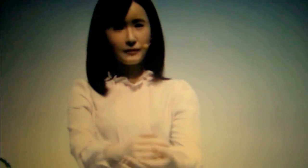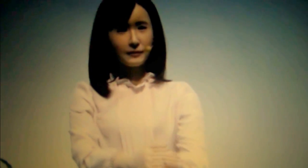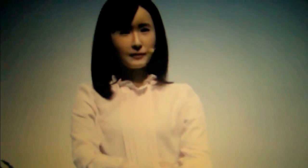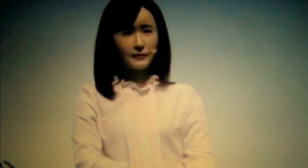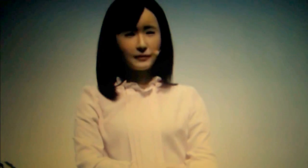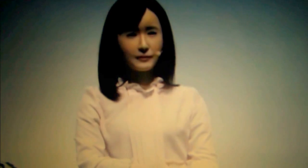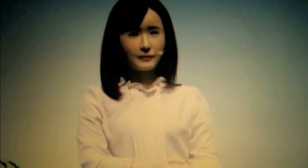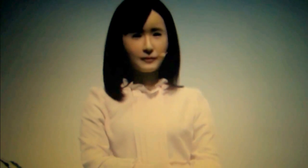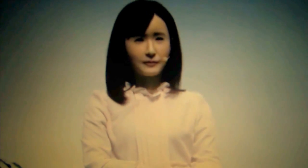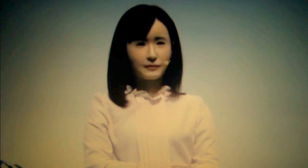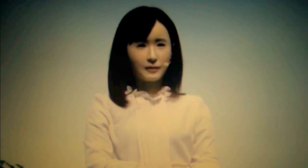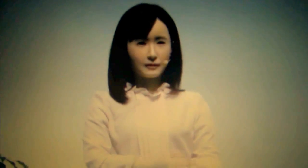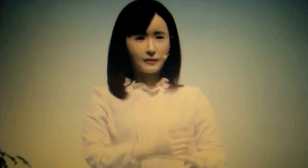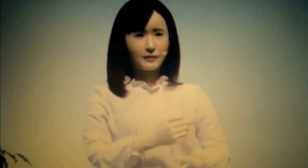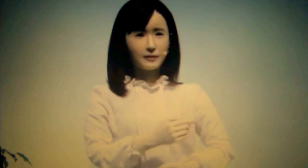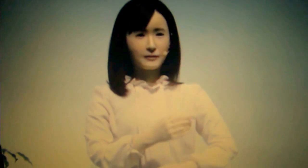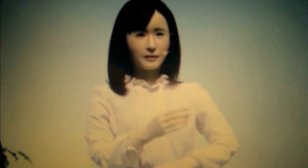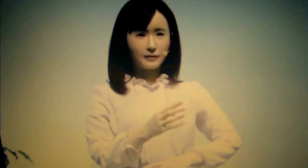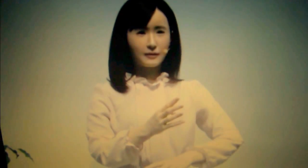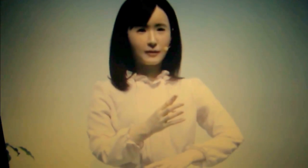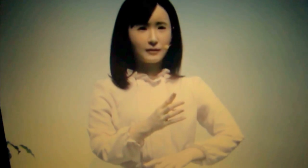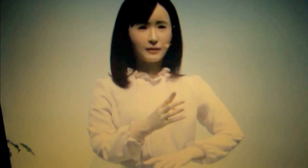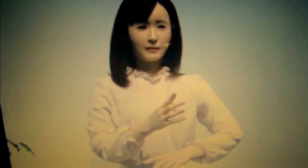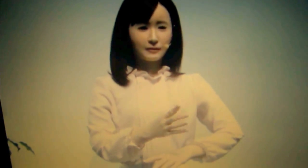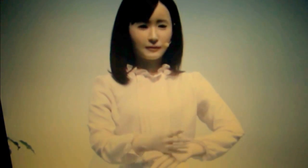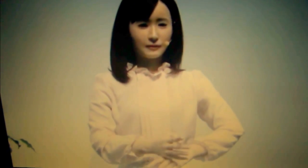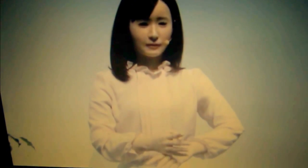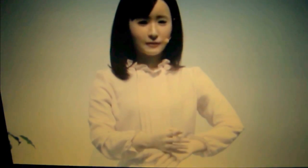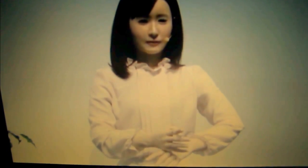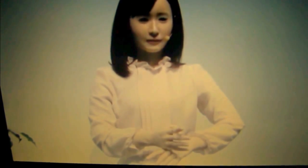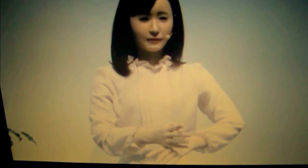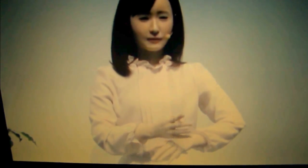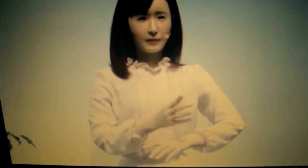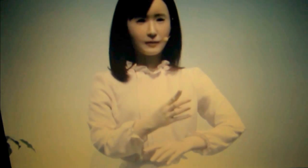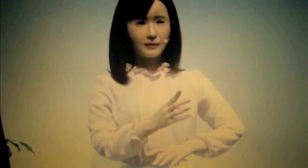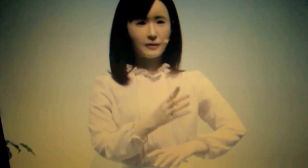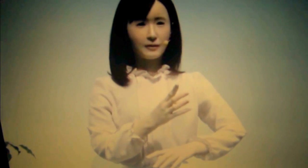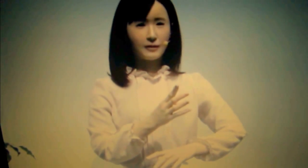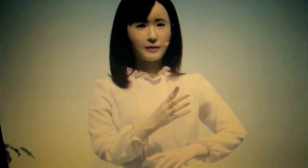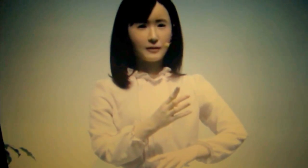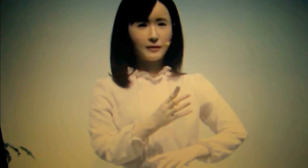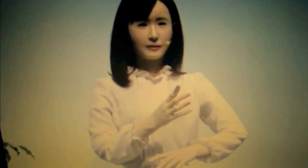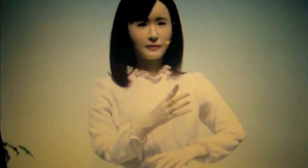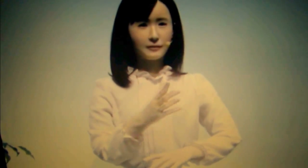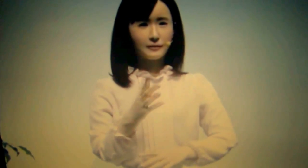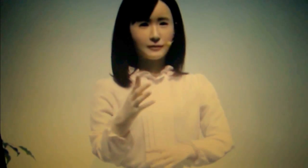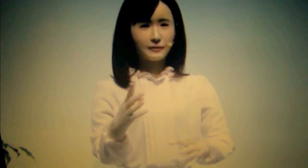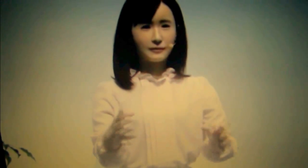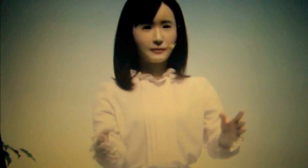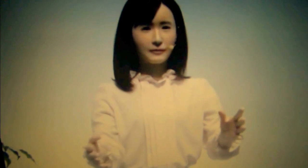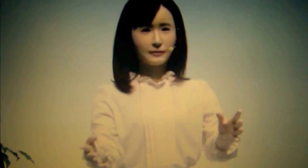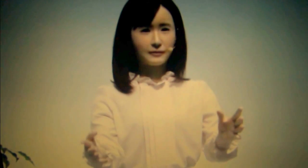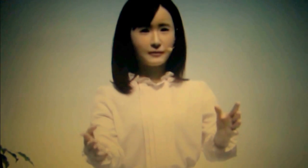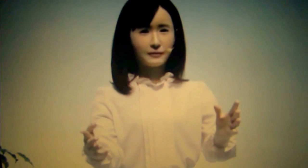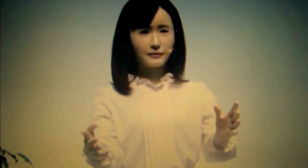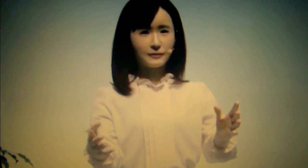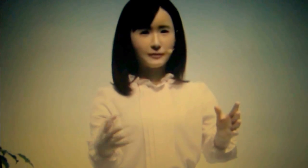desk reception tasks, but also assisting with nursing care, thanks to its powerful built-in artificial intelligence